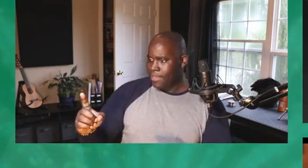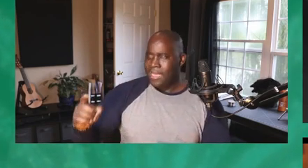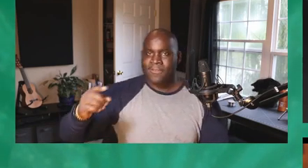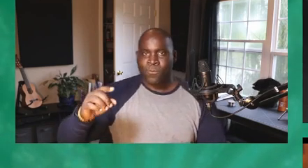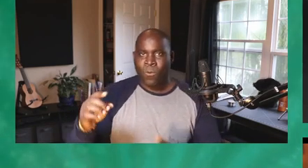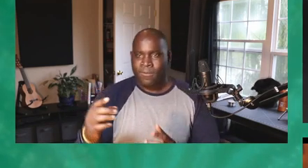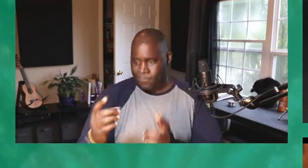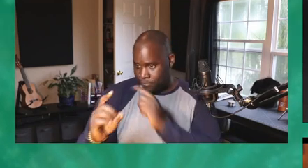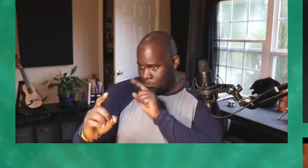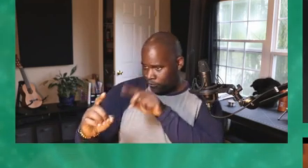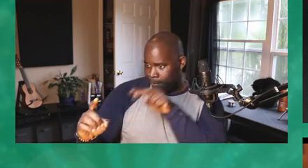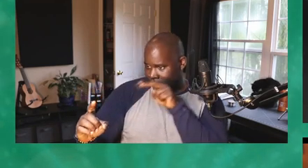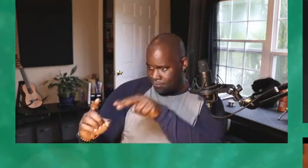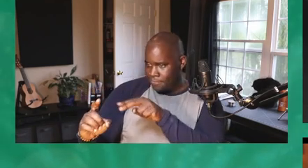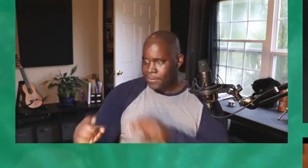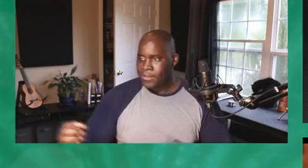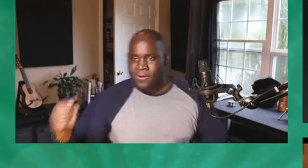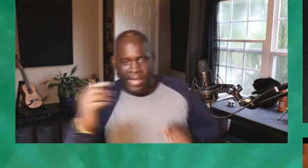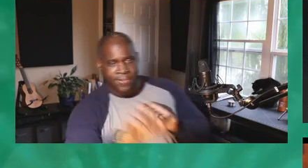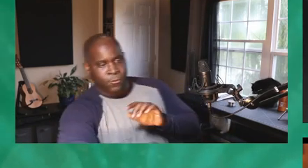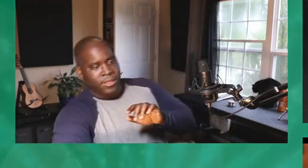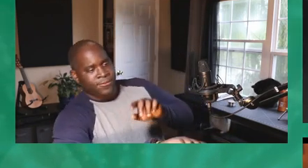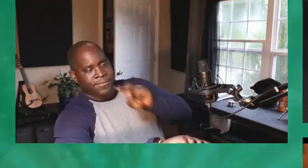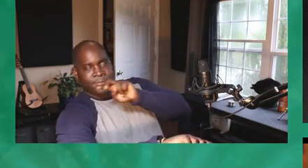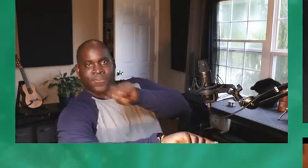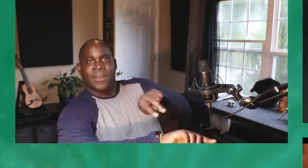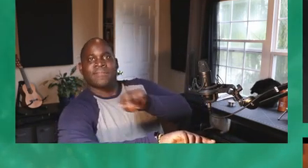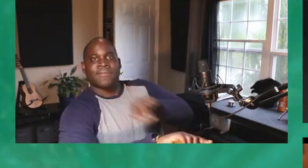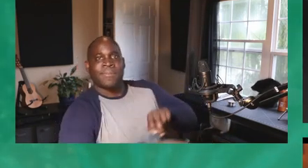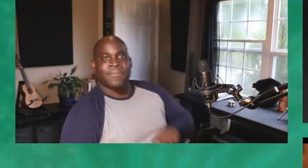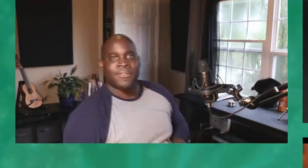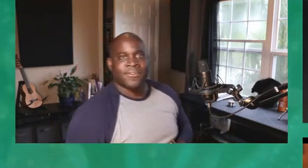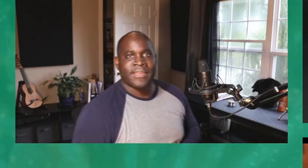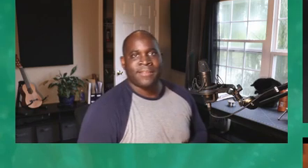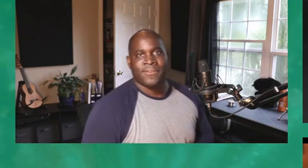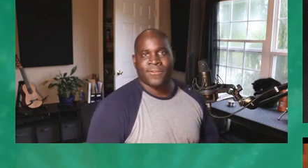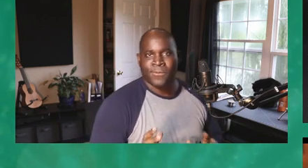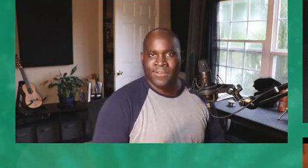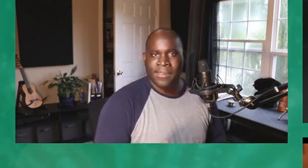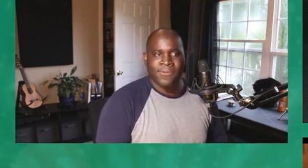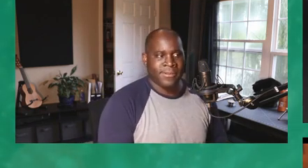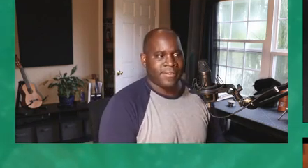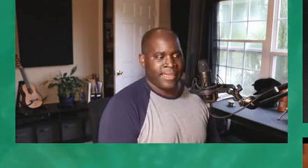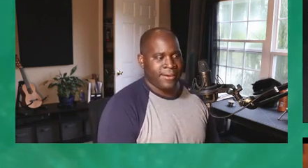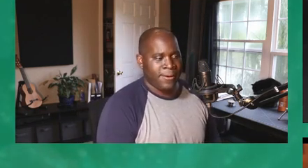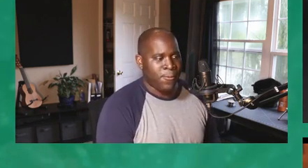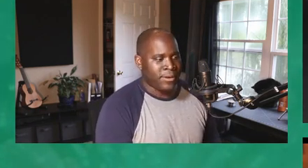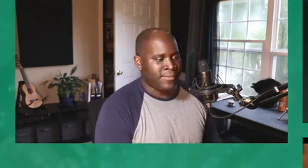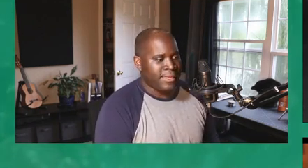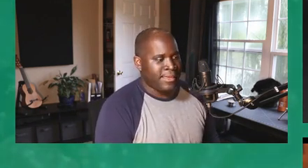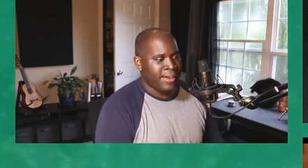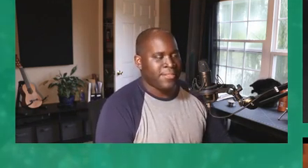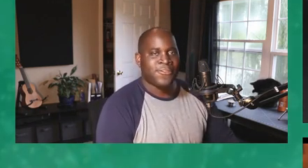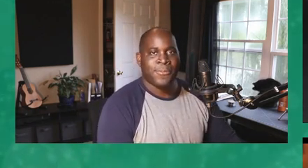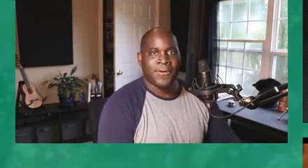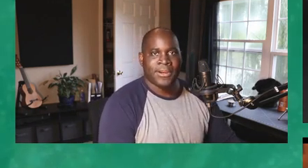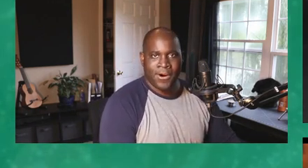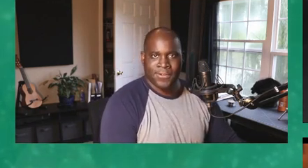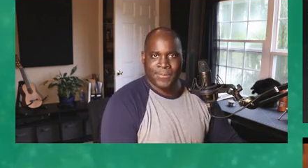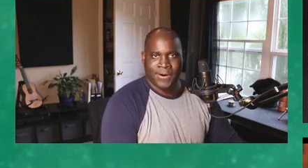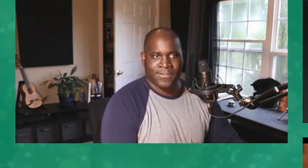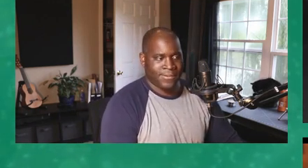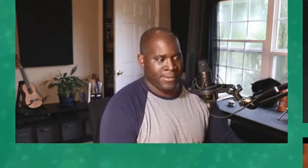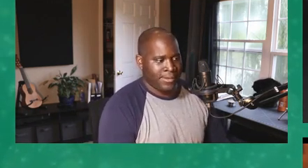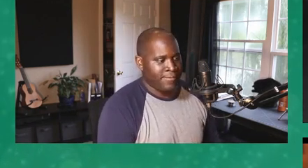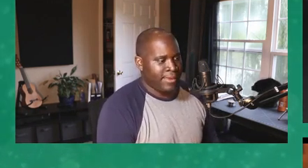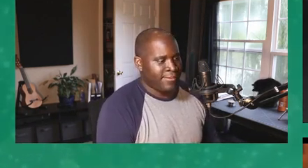side, from your perspective, as well as from the perspective of the people that are signing to you. So reception is like one of the unspoken